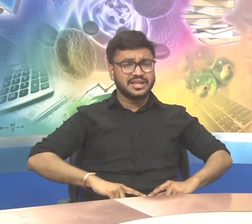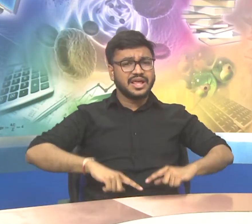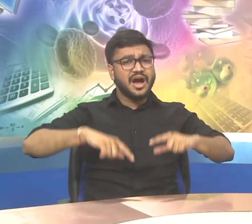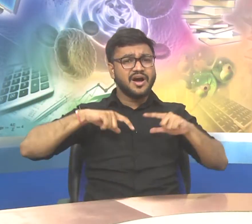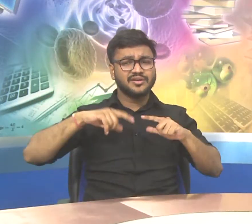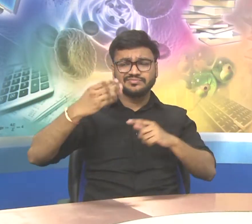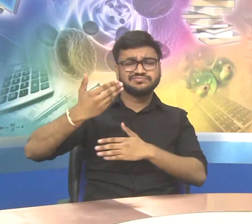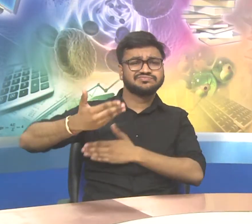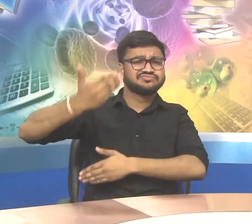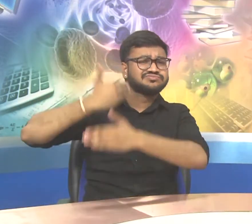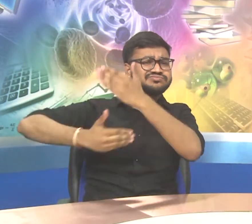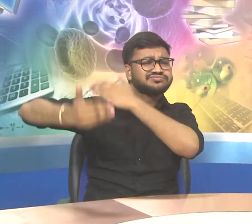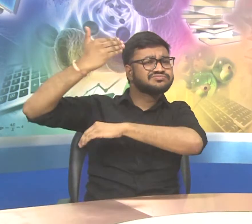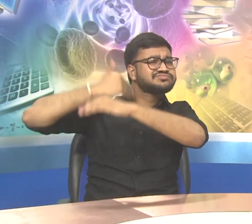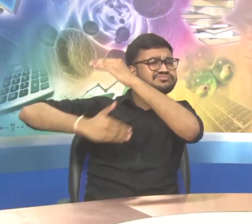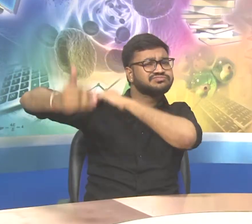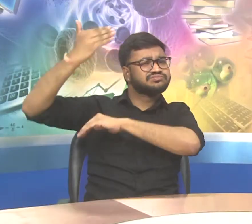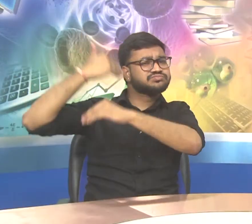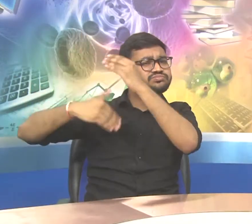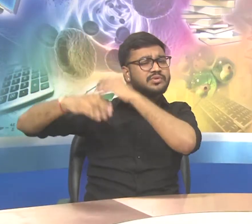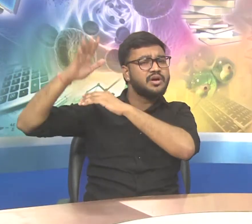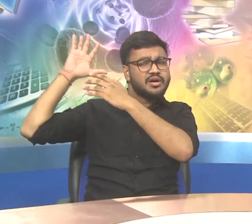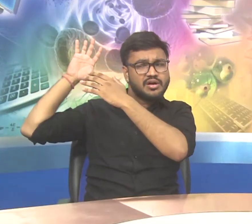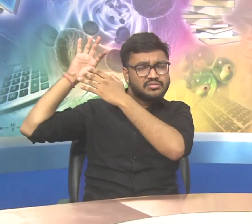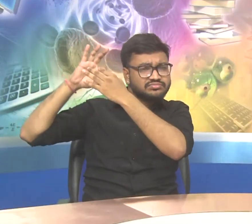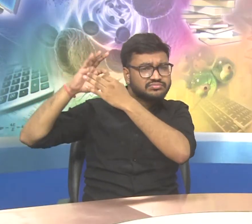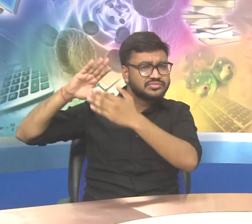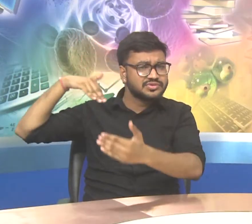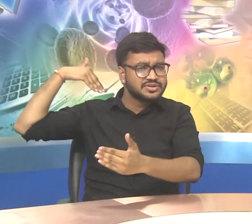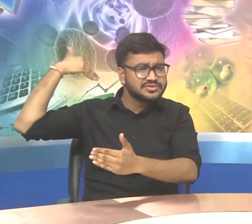History of Life on Earth.